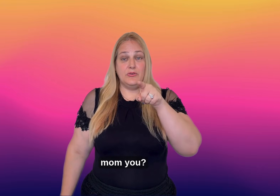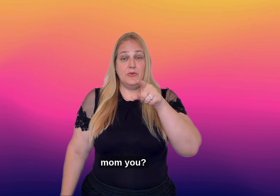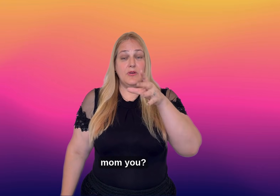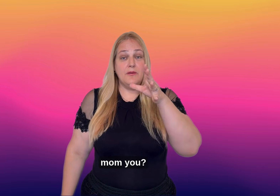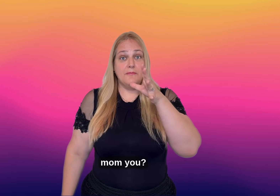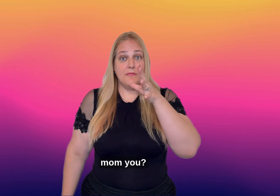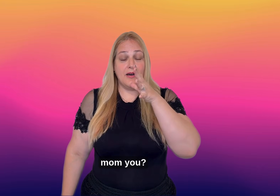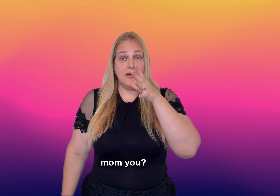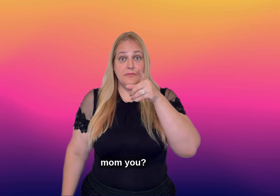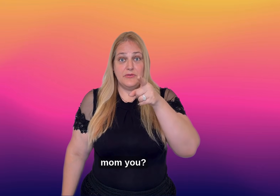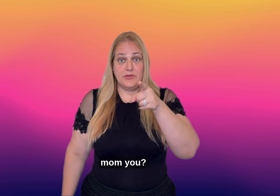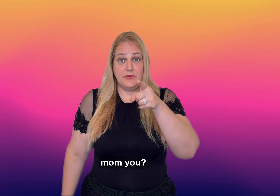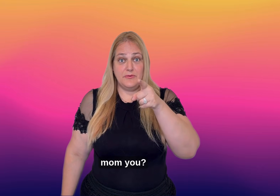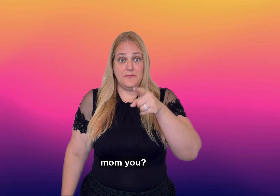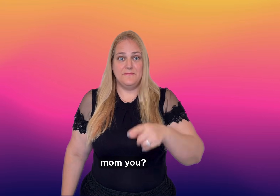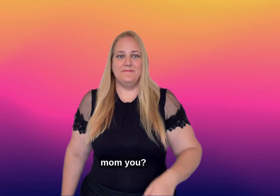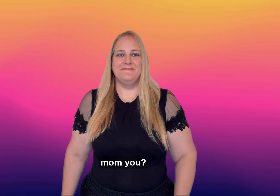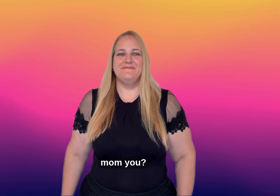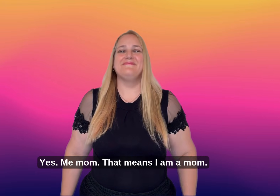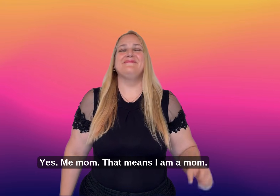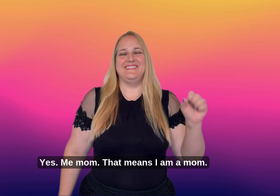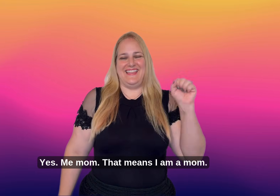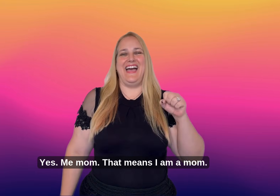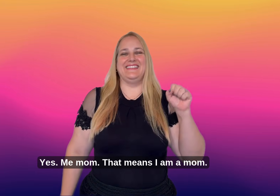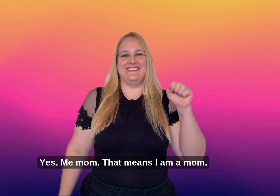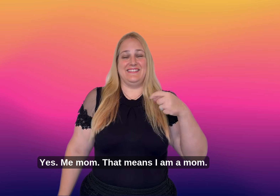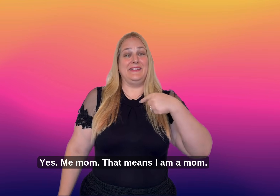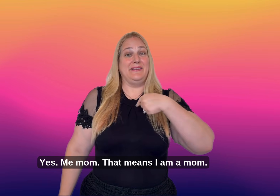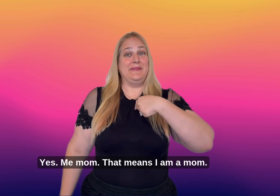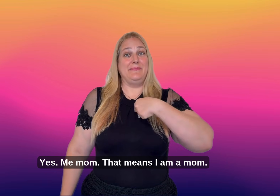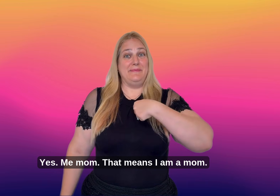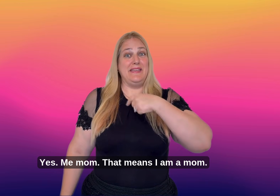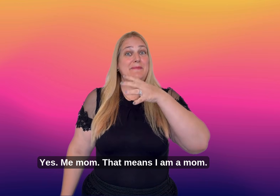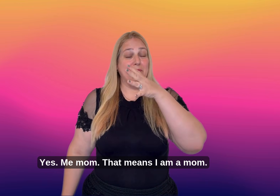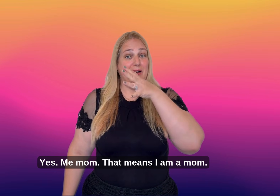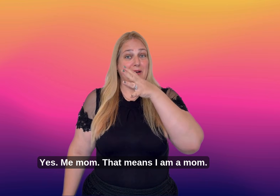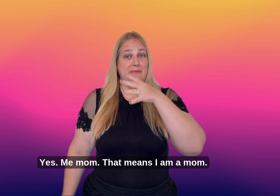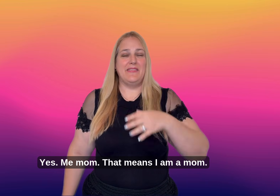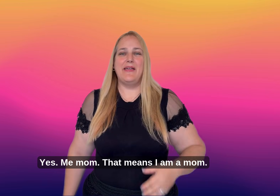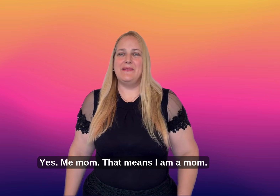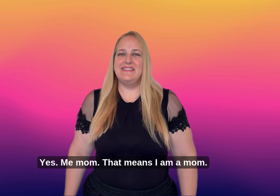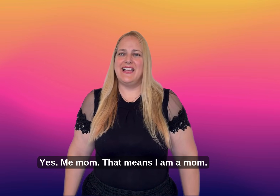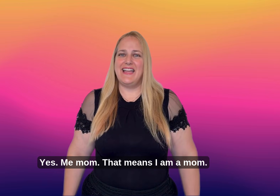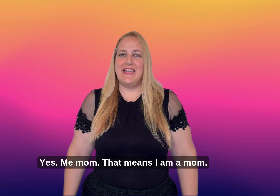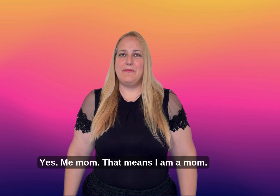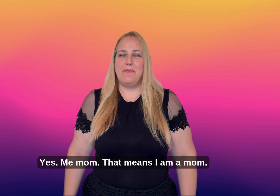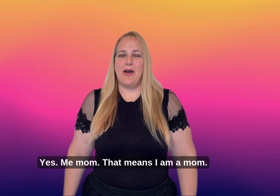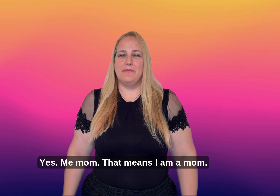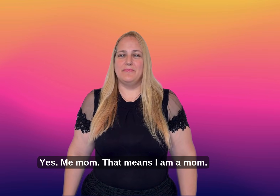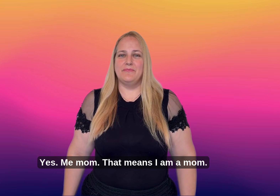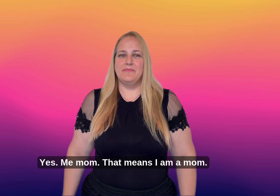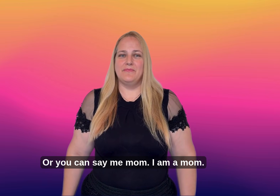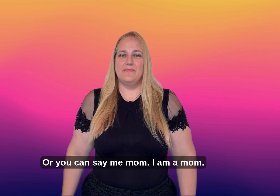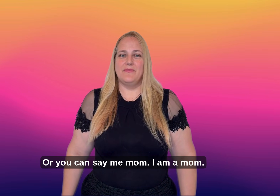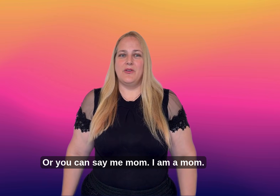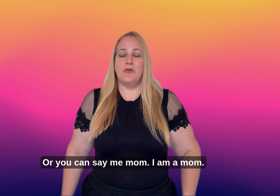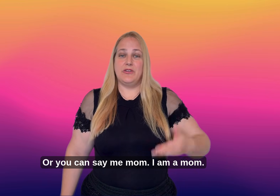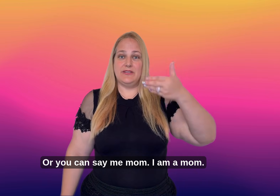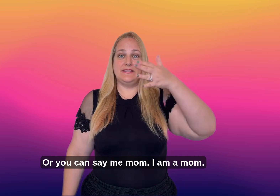You, mom, you? Yes, me, mom. That means I am a mom. Or you can